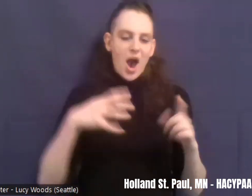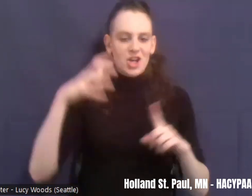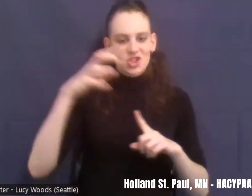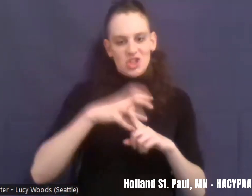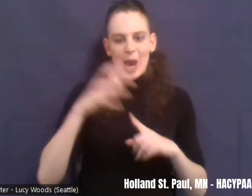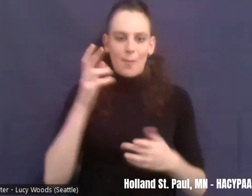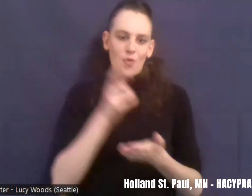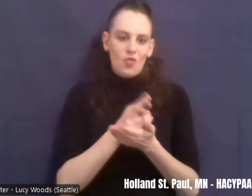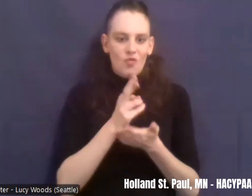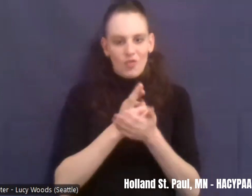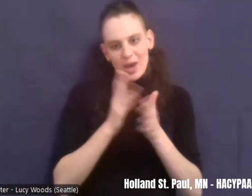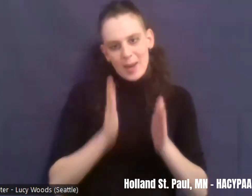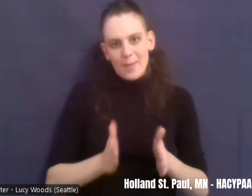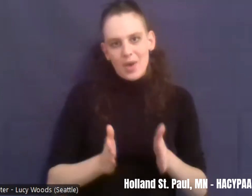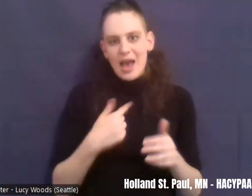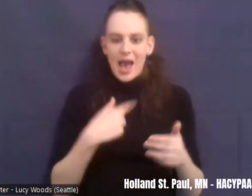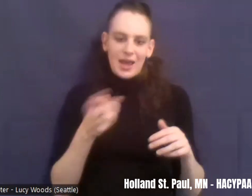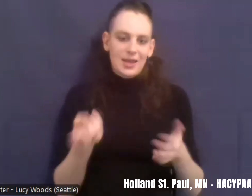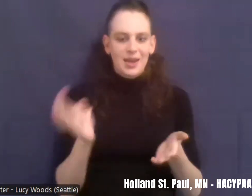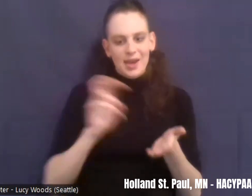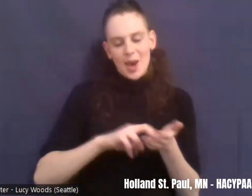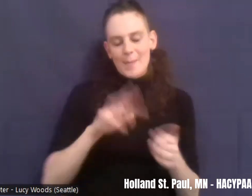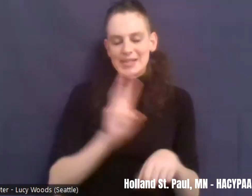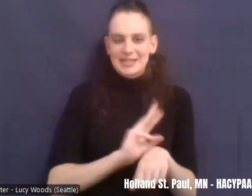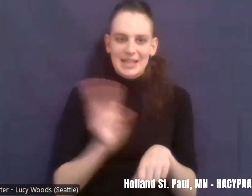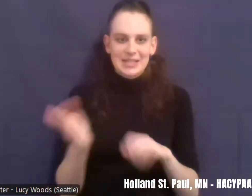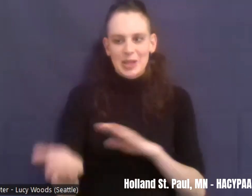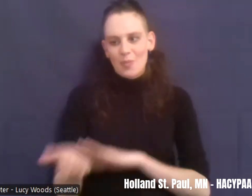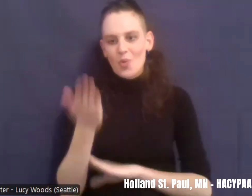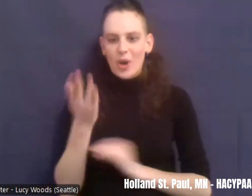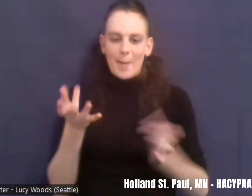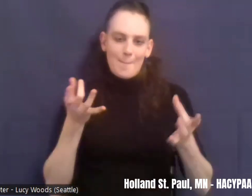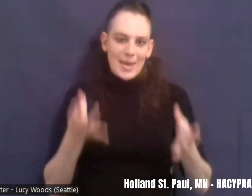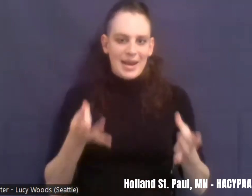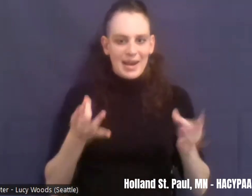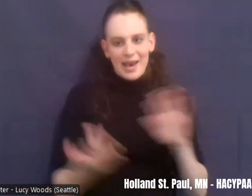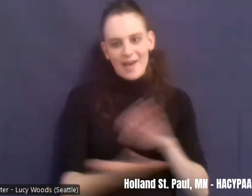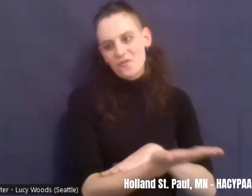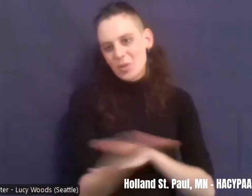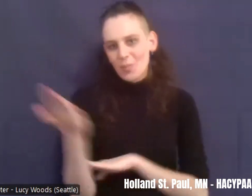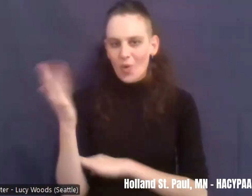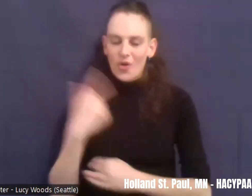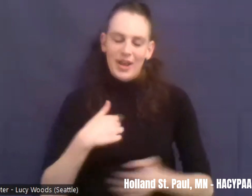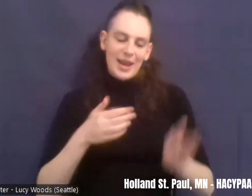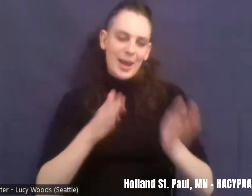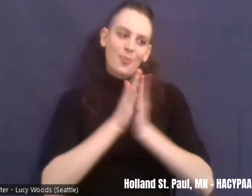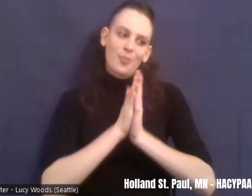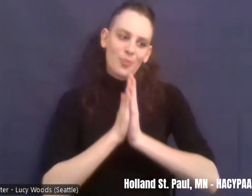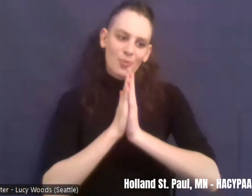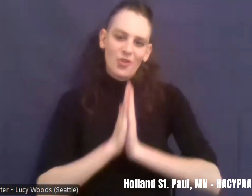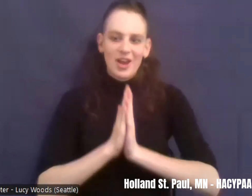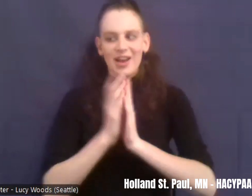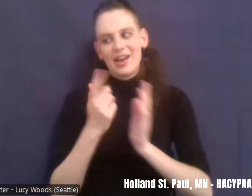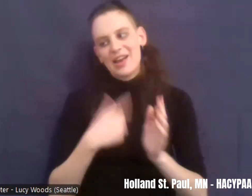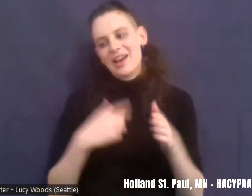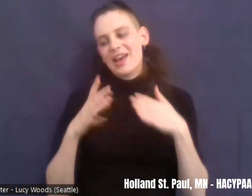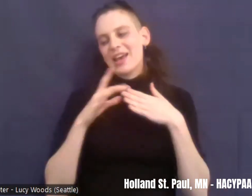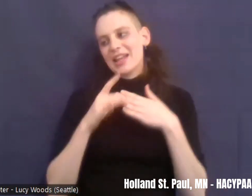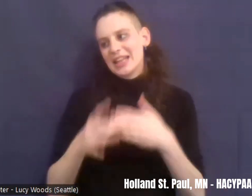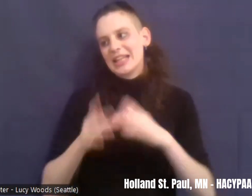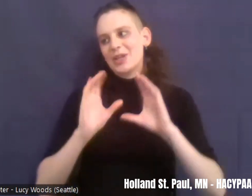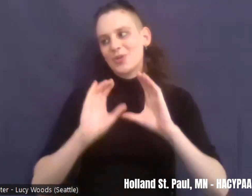and they're like, I like get up at 6 a.m. and like meditate every morning, and I pray, and I like lead these like small